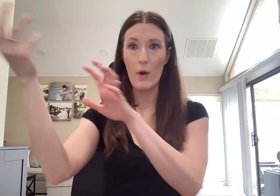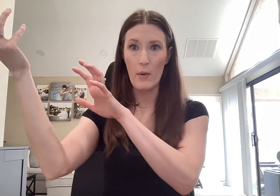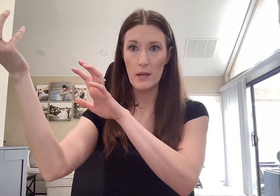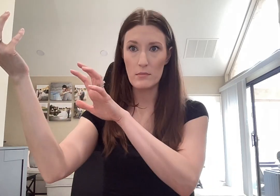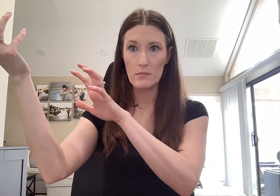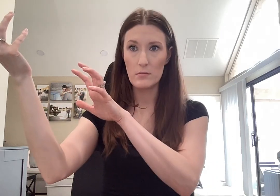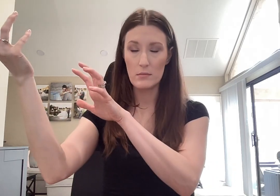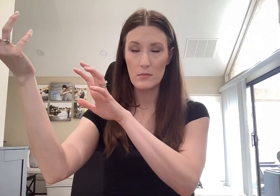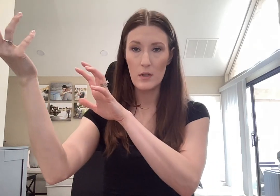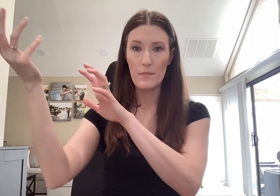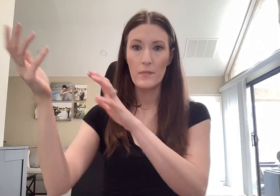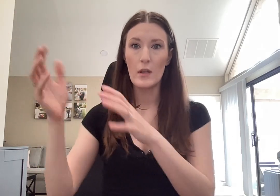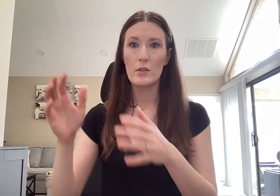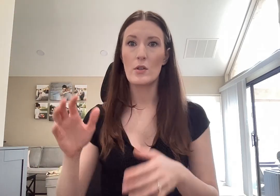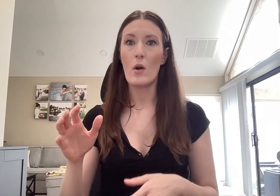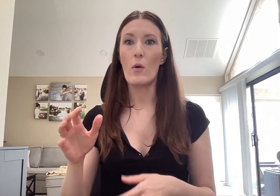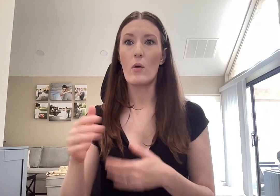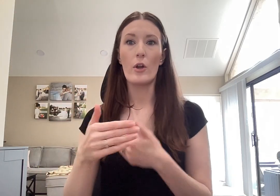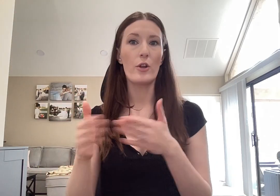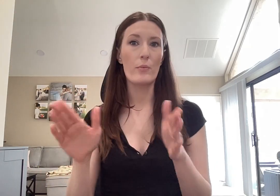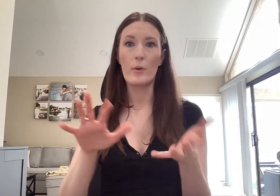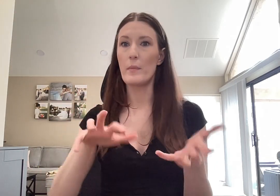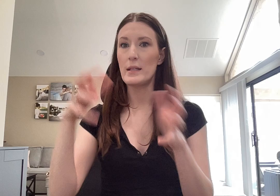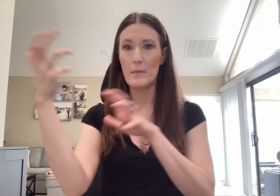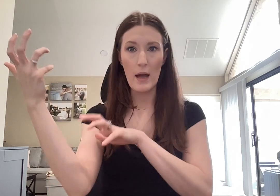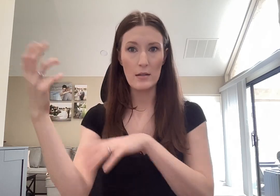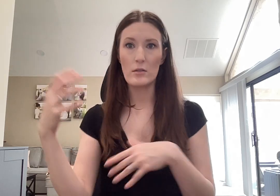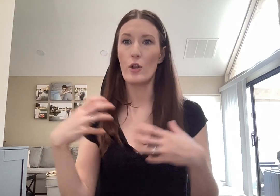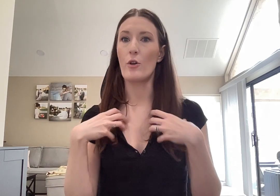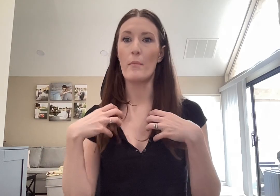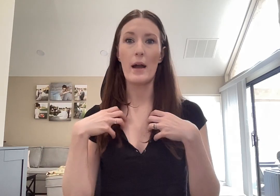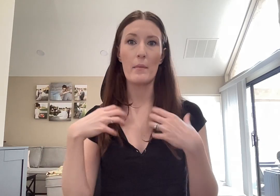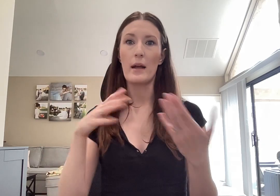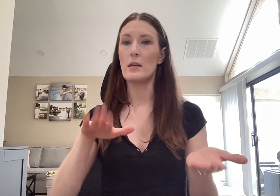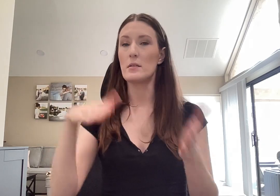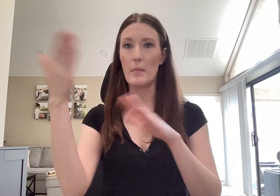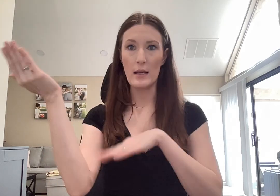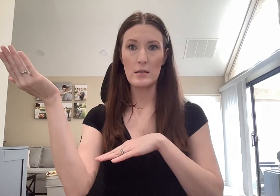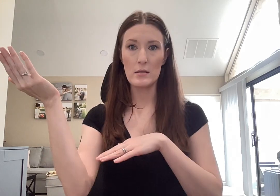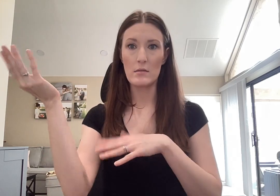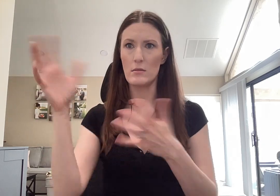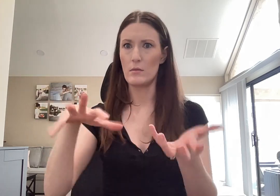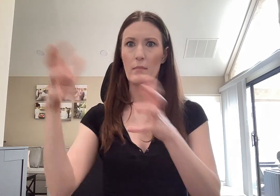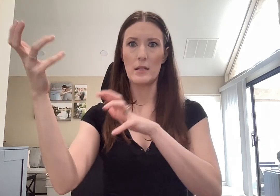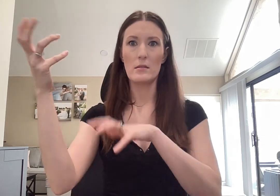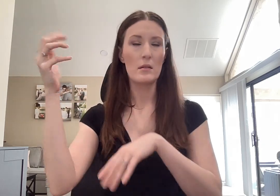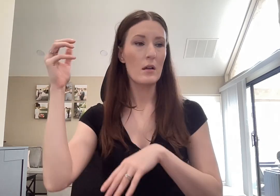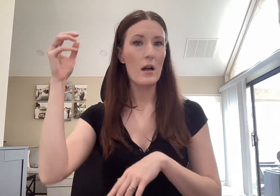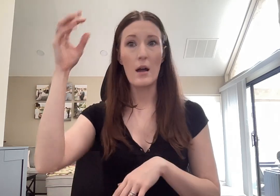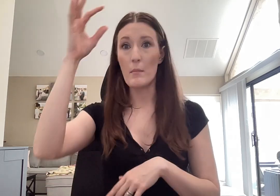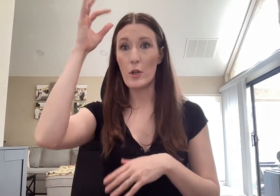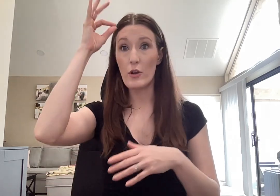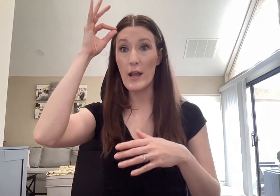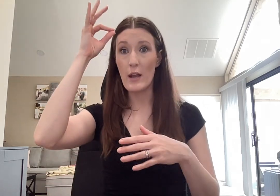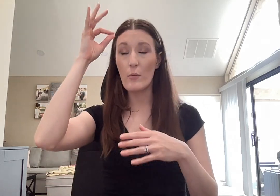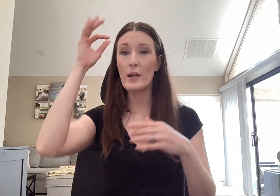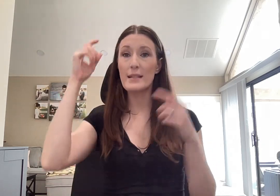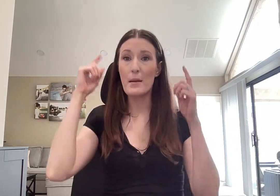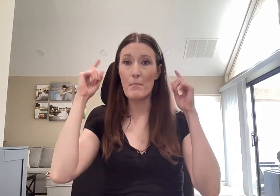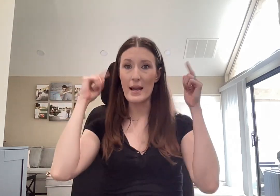it. So your room is a mess. Your backpack is a mess. Oh, mess. Your hair, we're going to assign mess